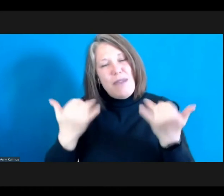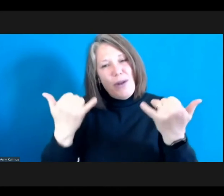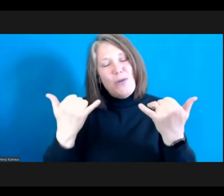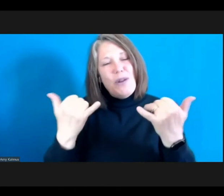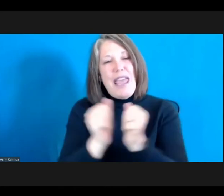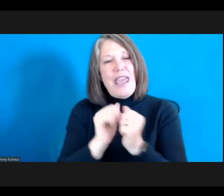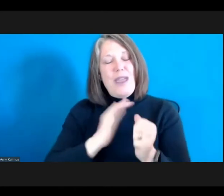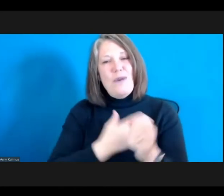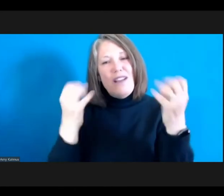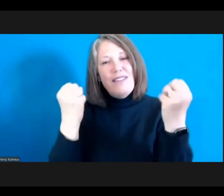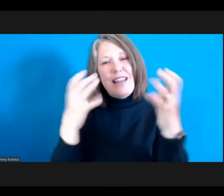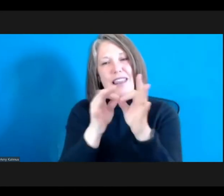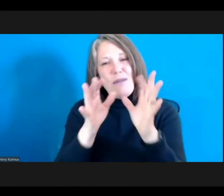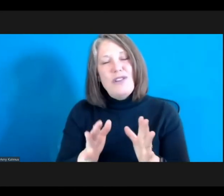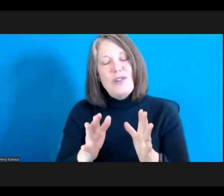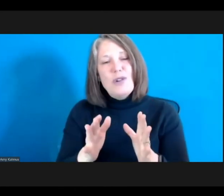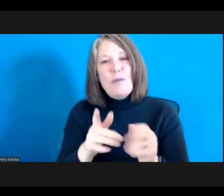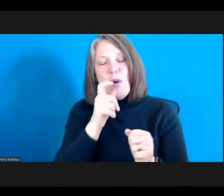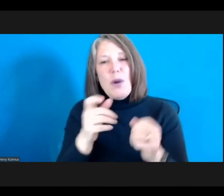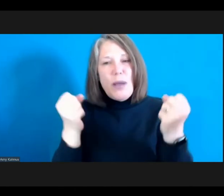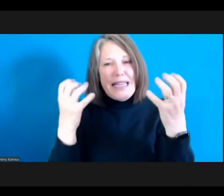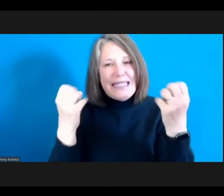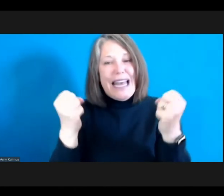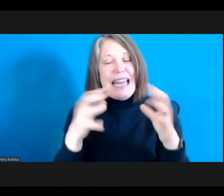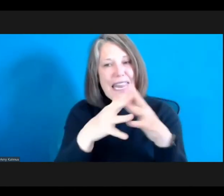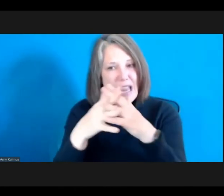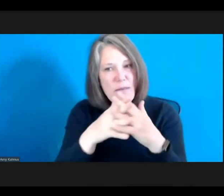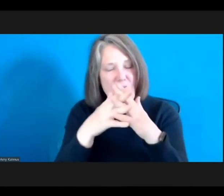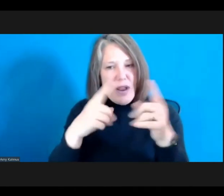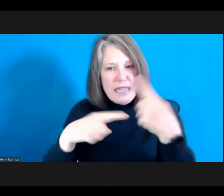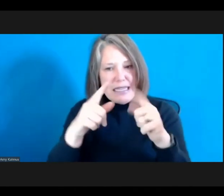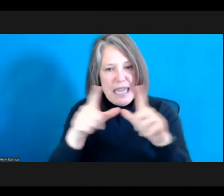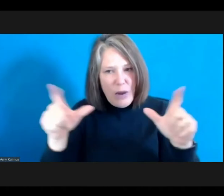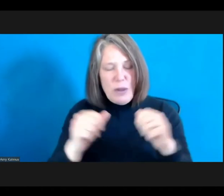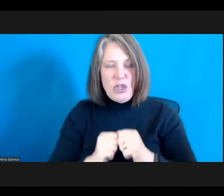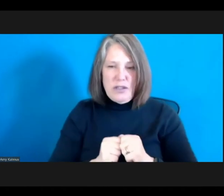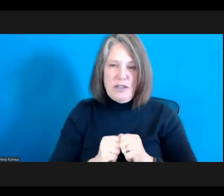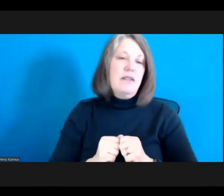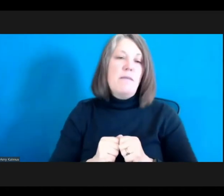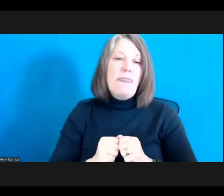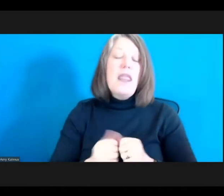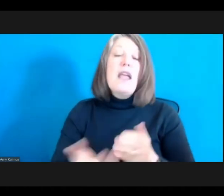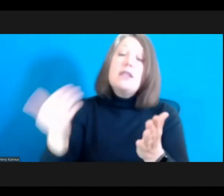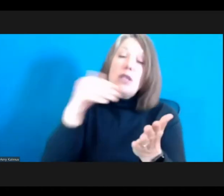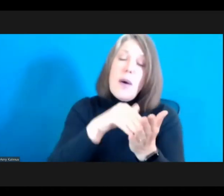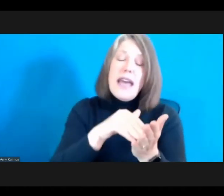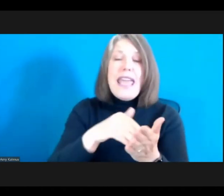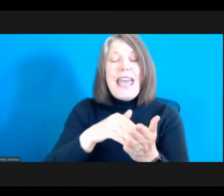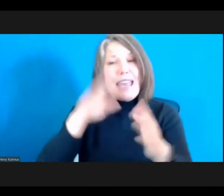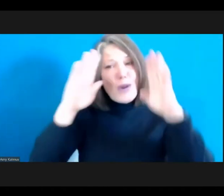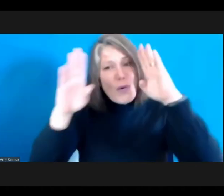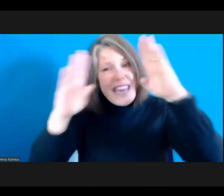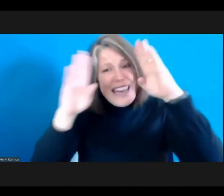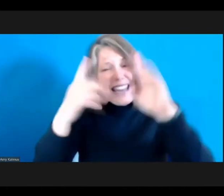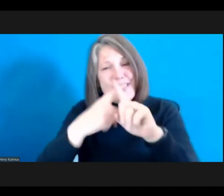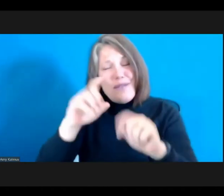with our sign language interpreter who is signing in American Sign Language. So again, greetings to everyone from